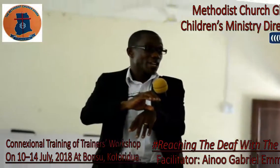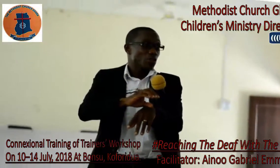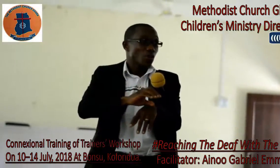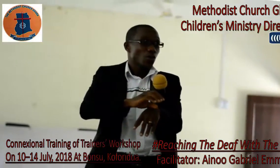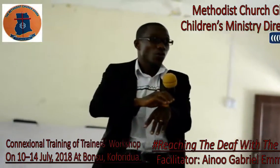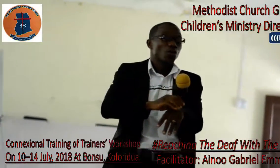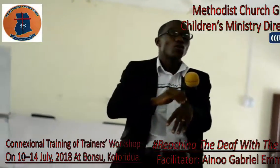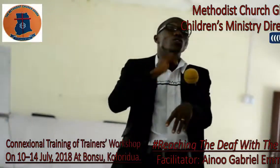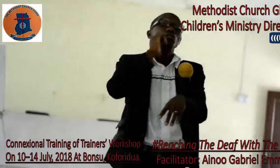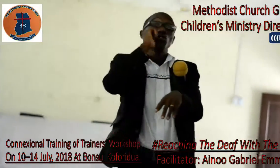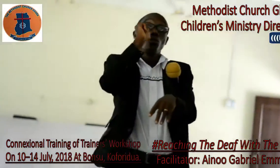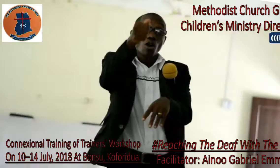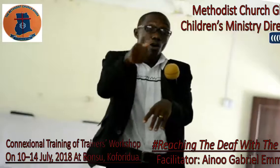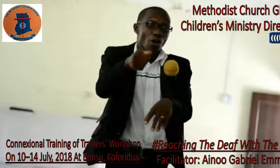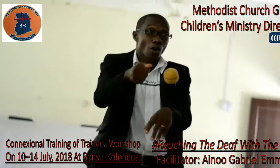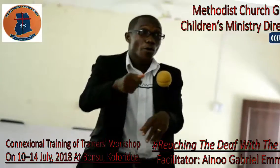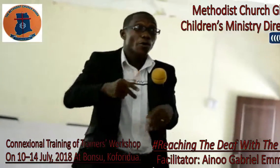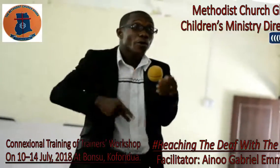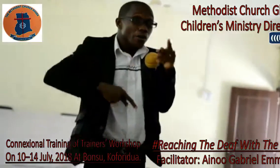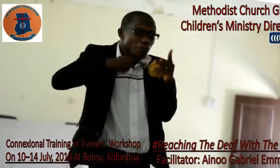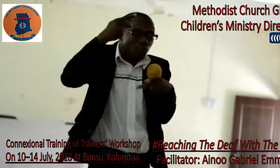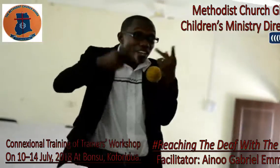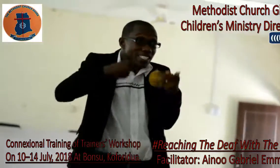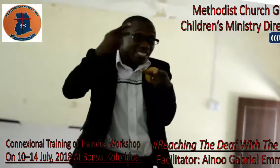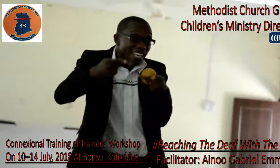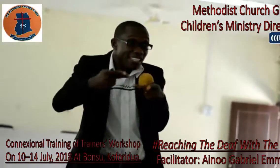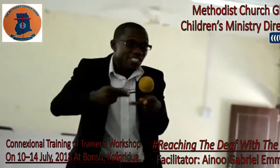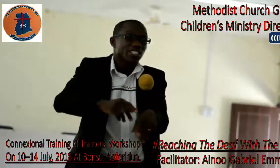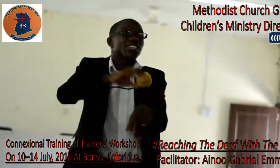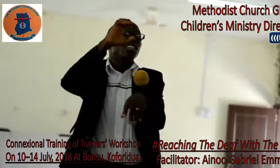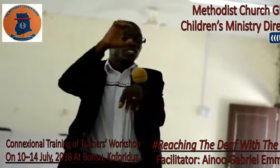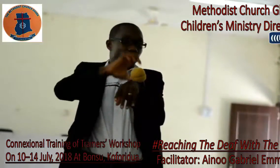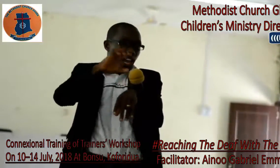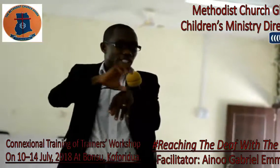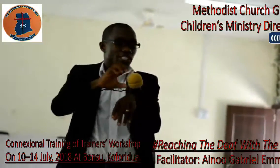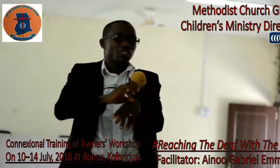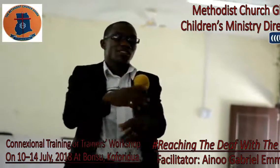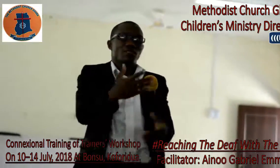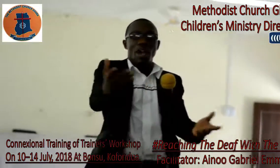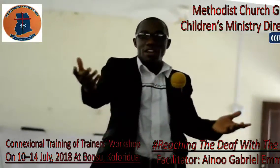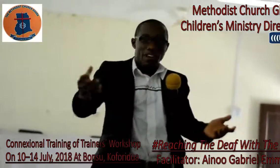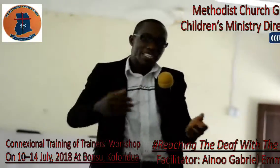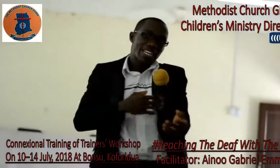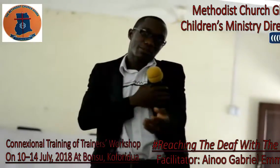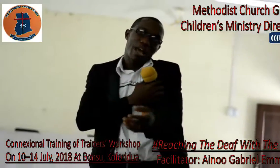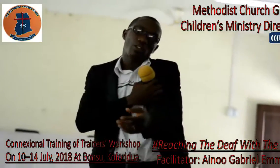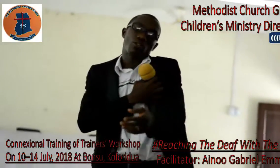go. Tomorrow visit church. Why evangelist man?